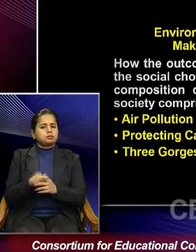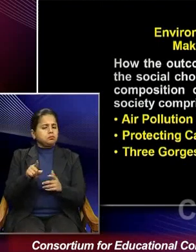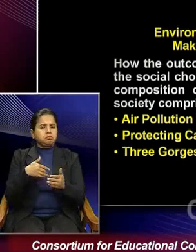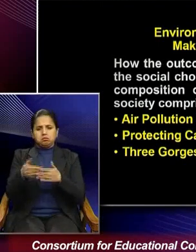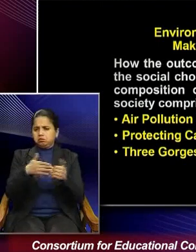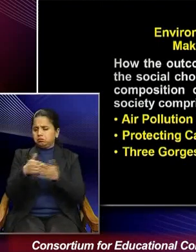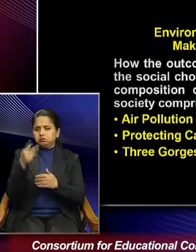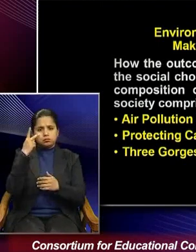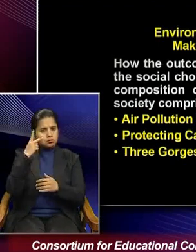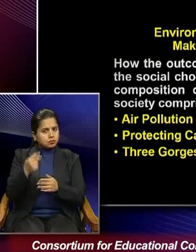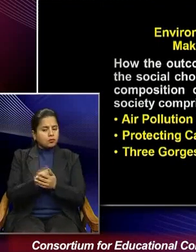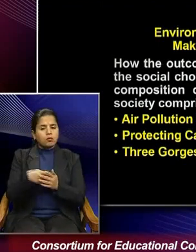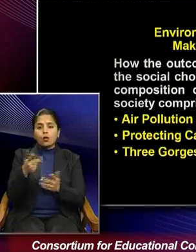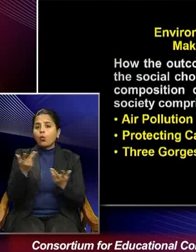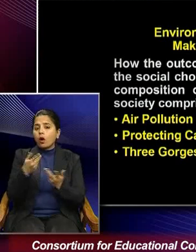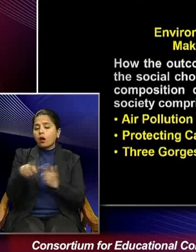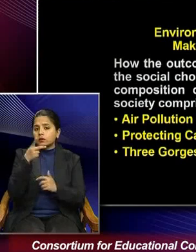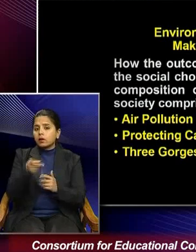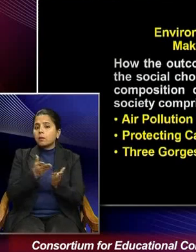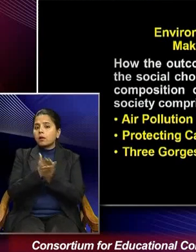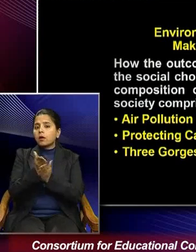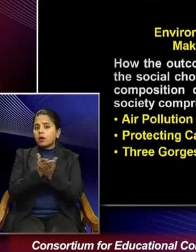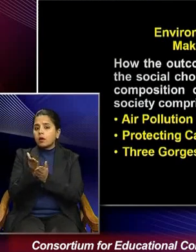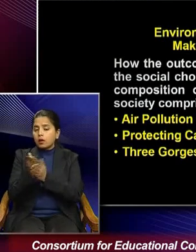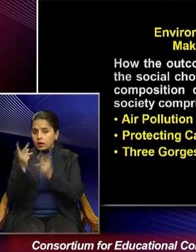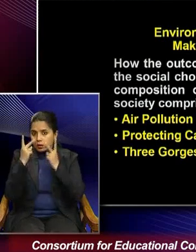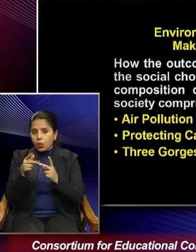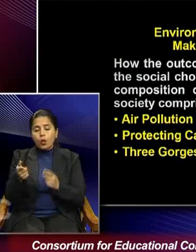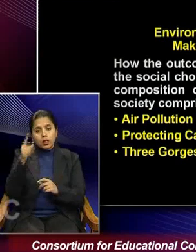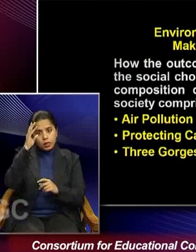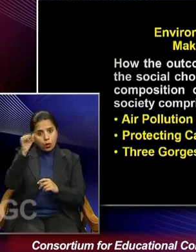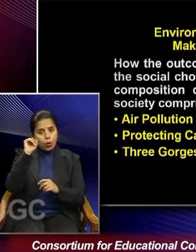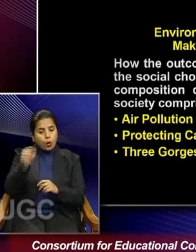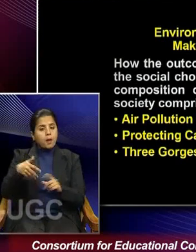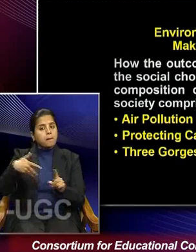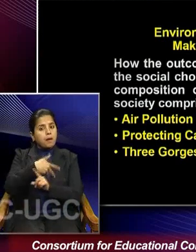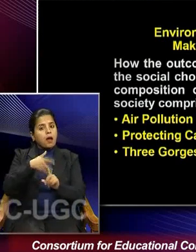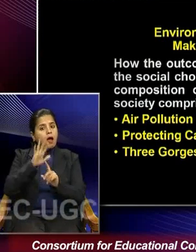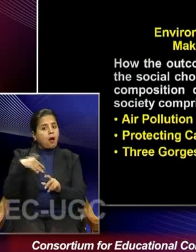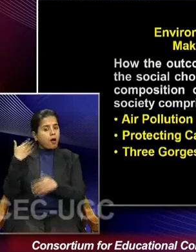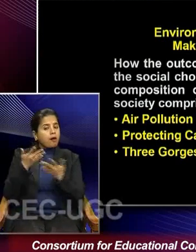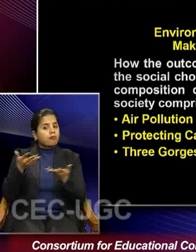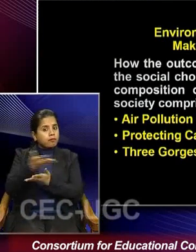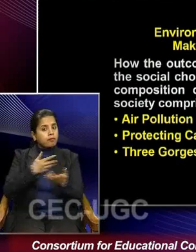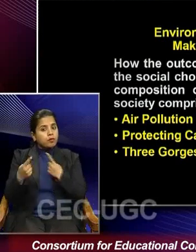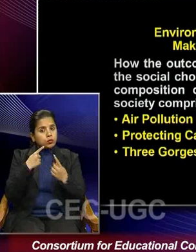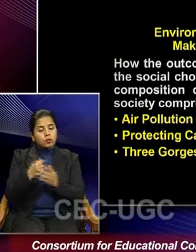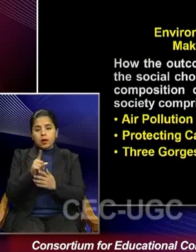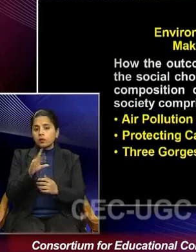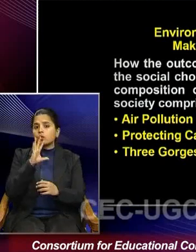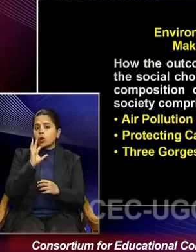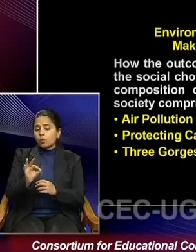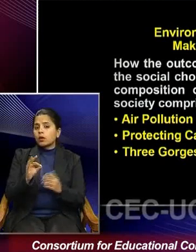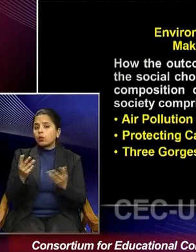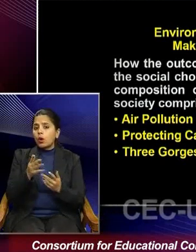Irrespective of what methodology or what theoretical background we have been discussing, when it actually